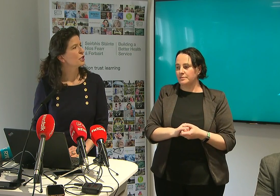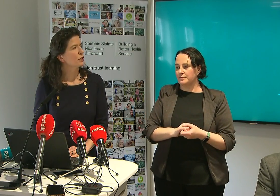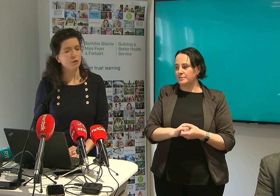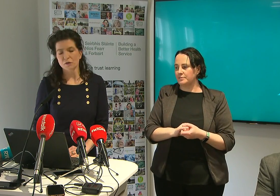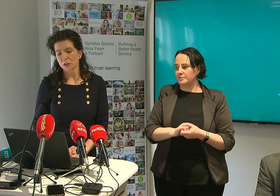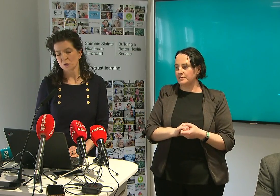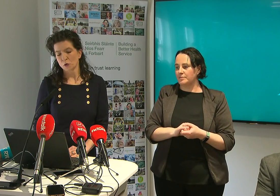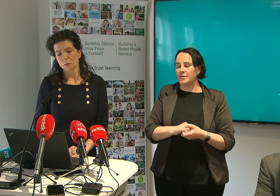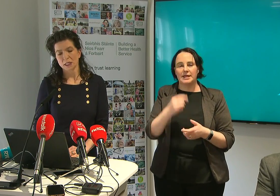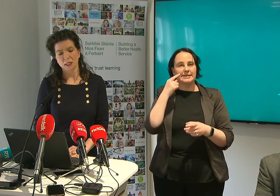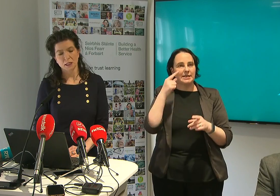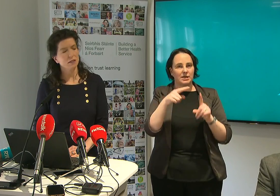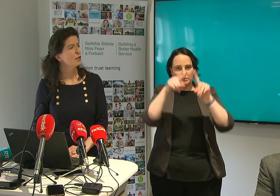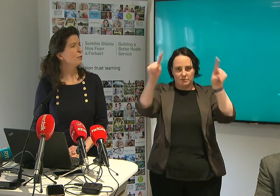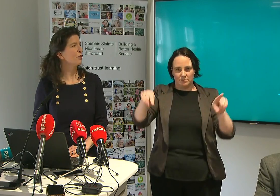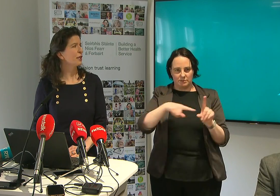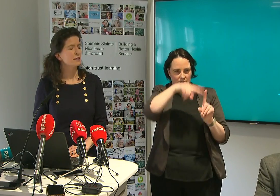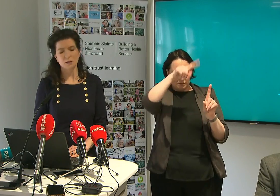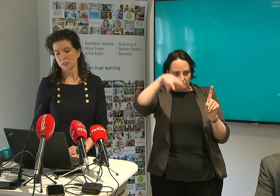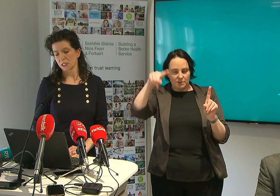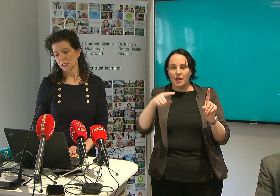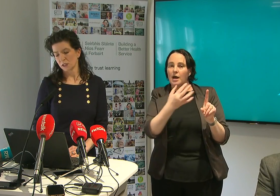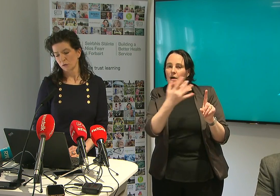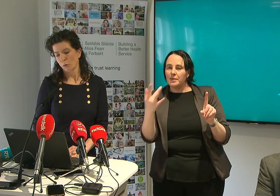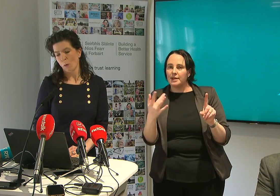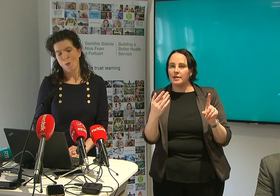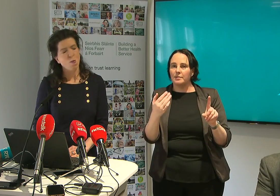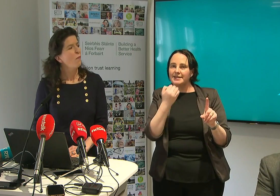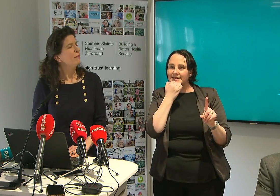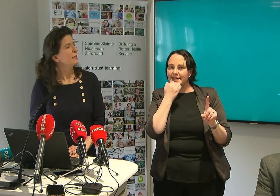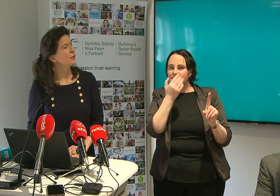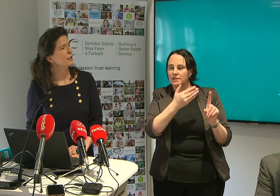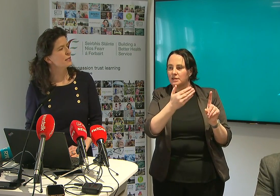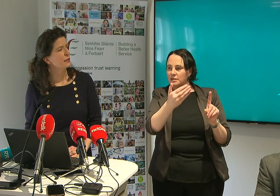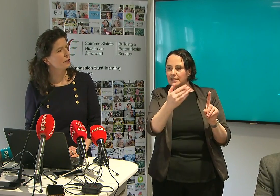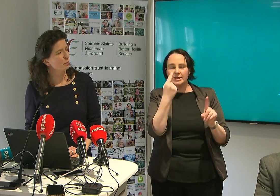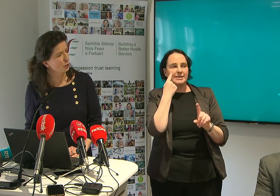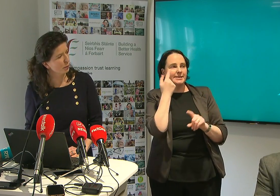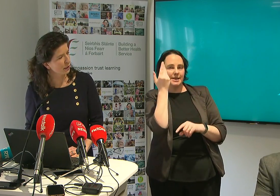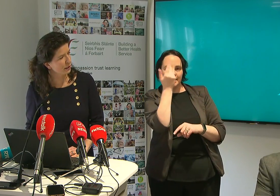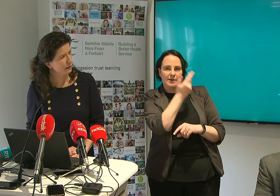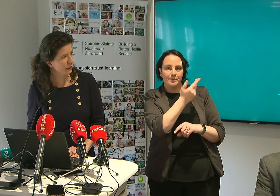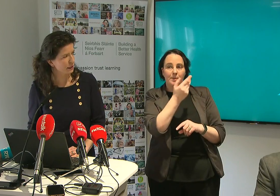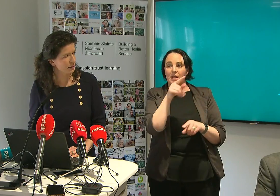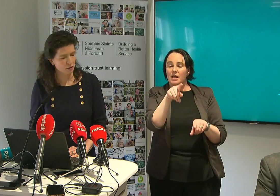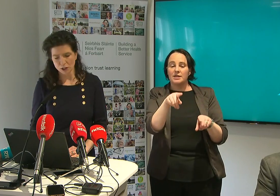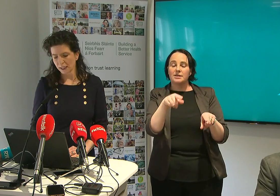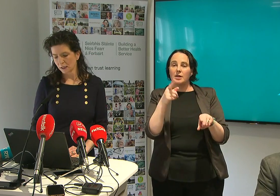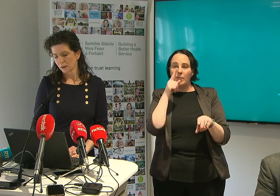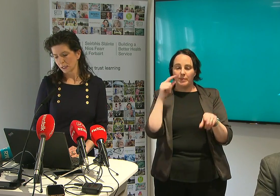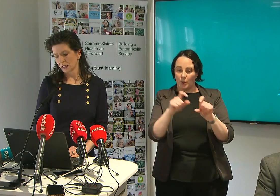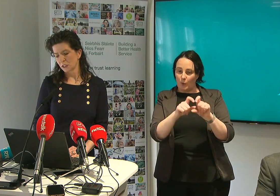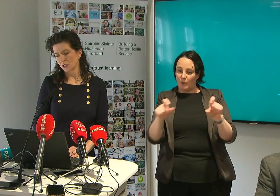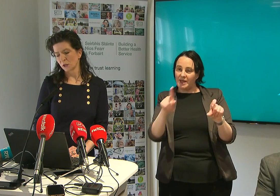So just in graphic form, again, this is number of cases by date. And you can see that the blue bar is